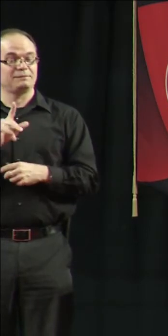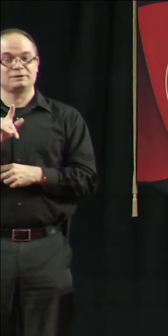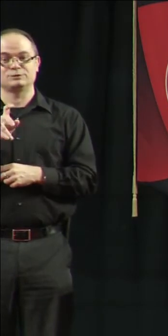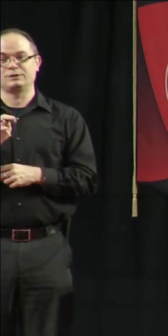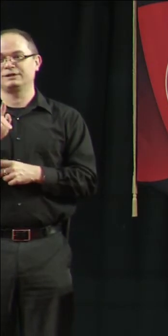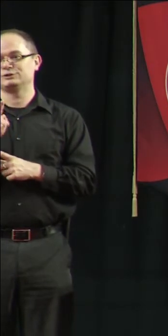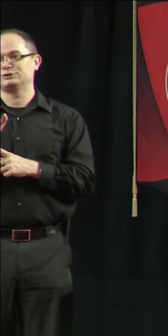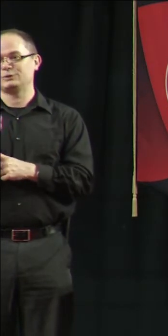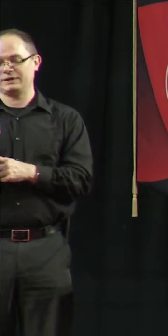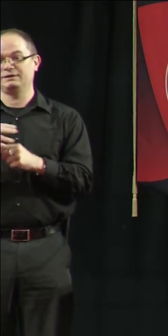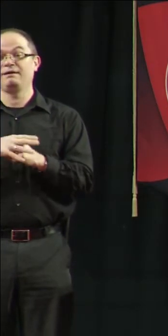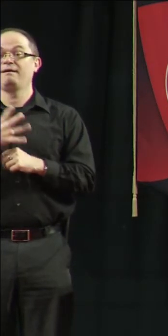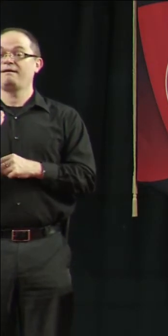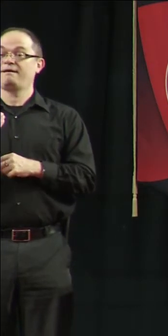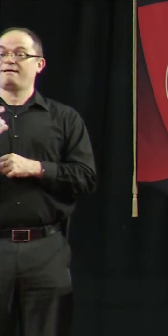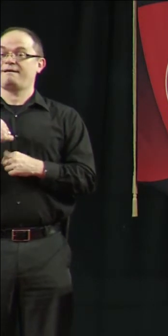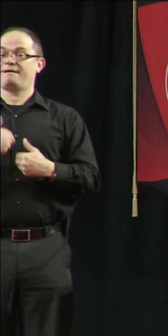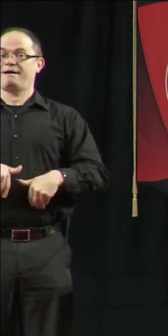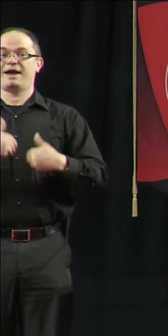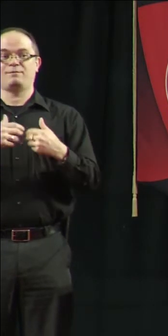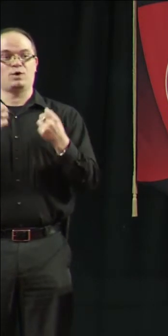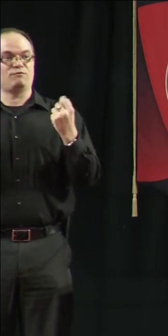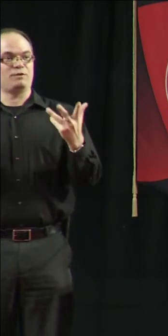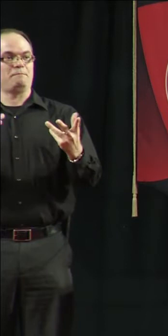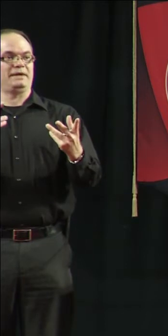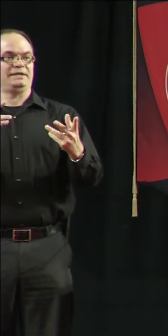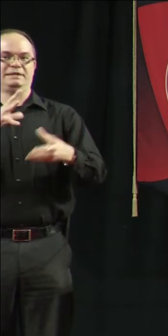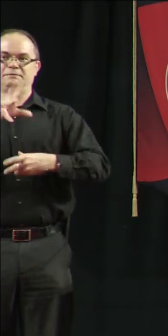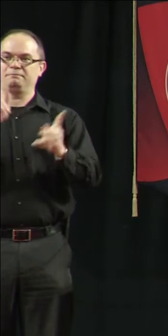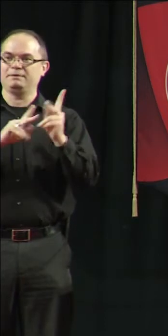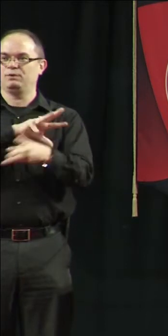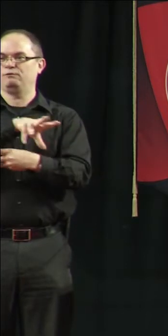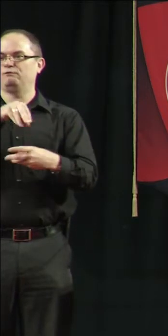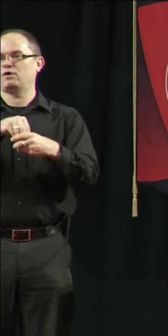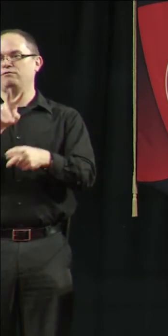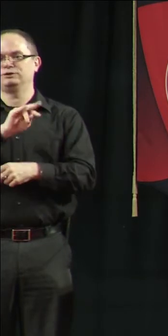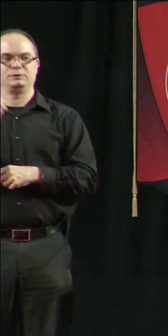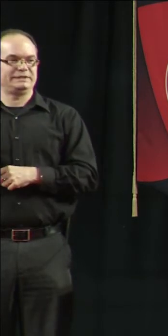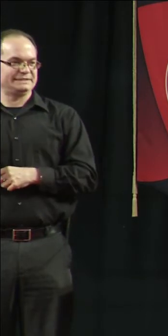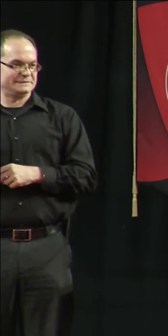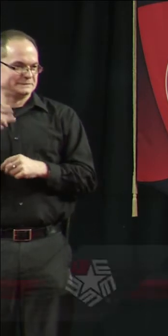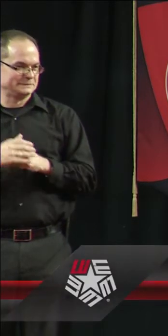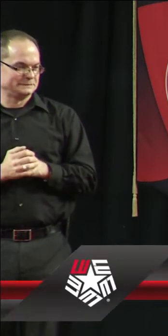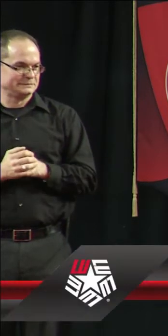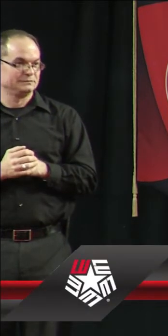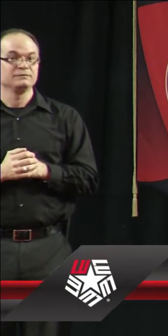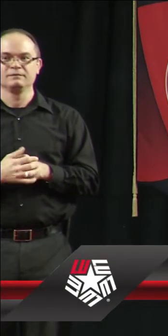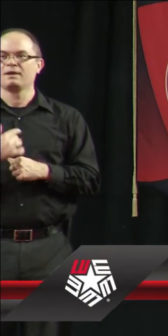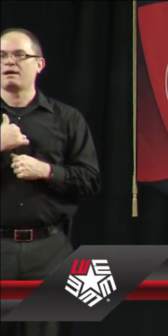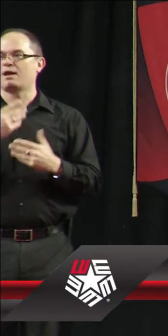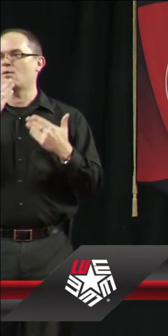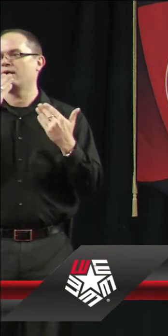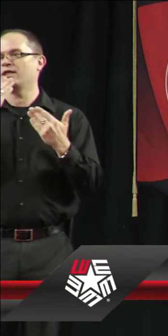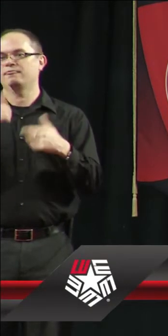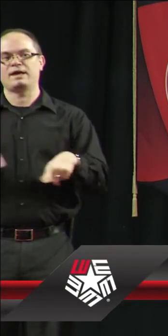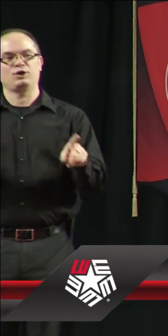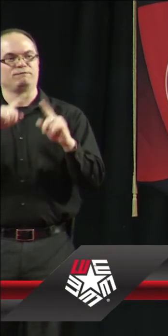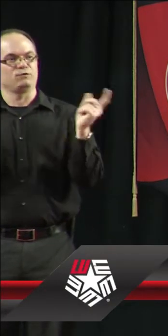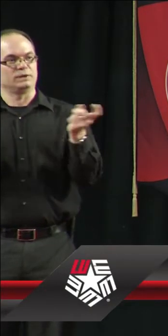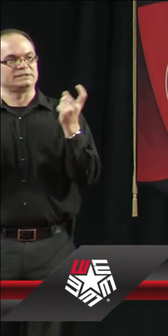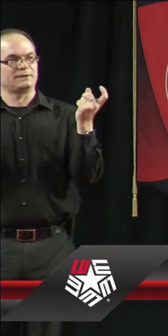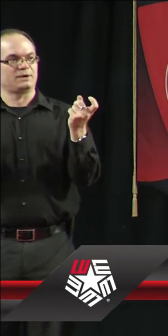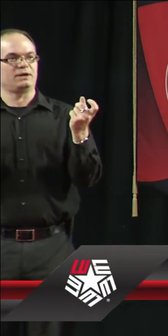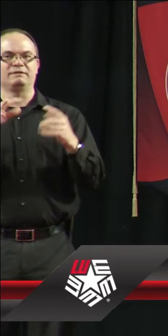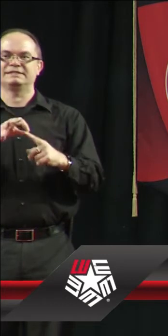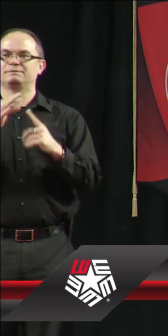Lauren Conjoyan, and I am one of the many voices of the graduating class of 2018, and I would like to thank you for celebrating